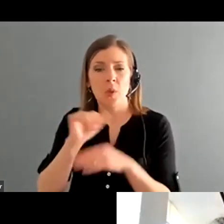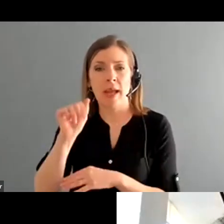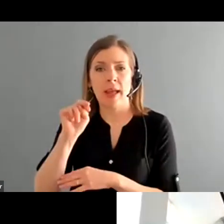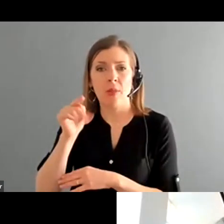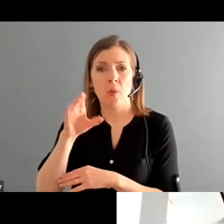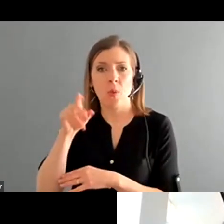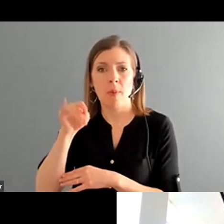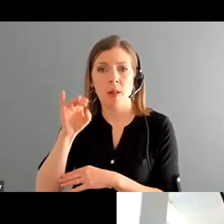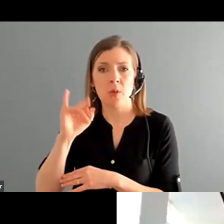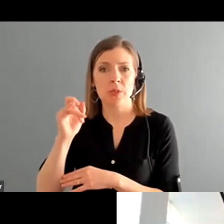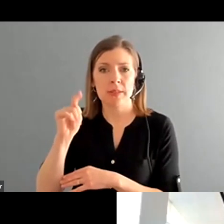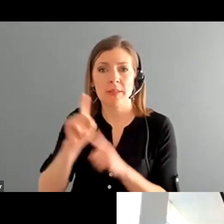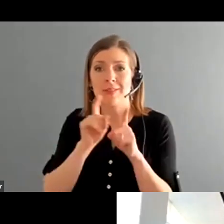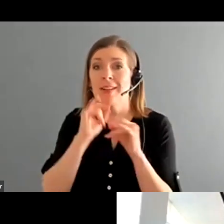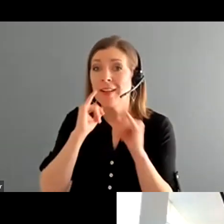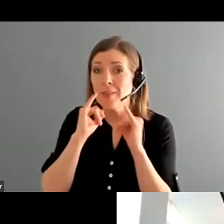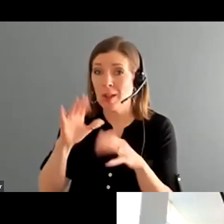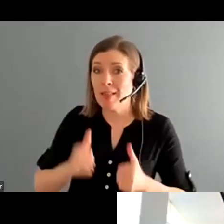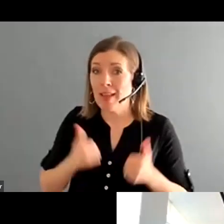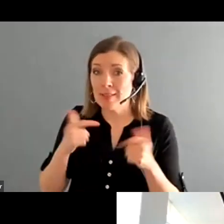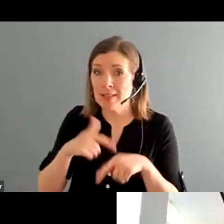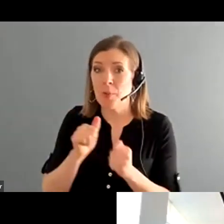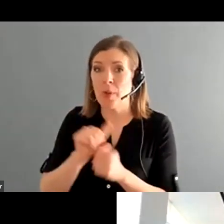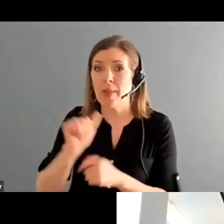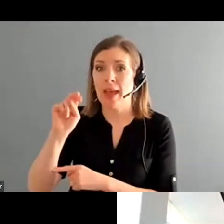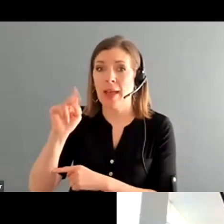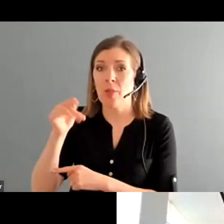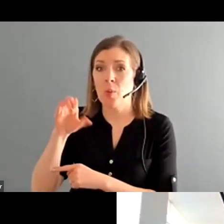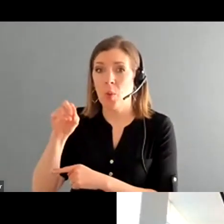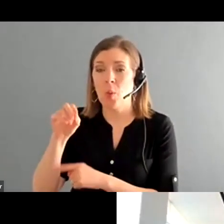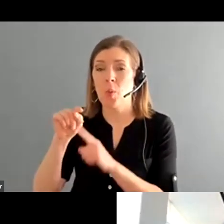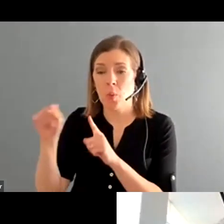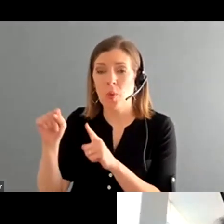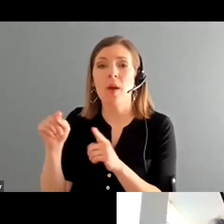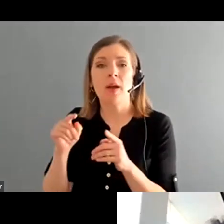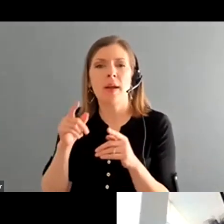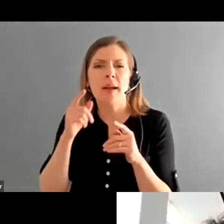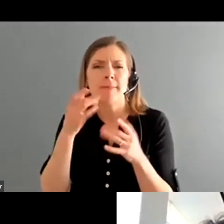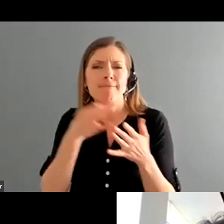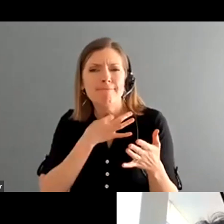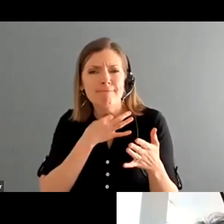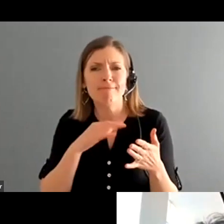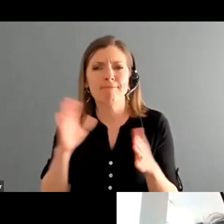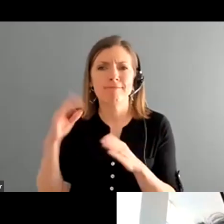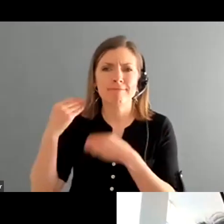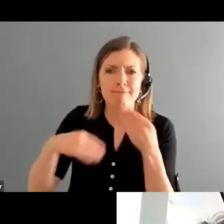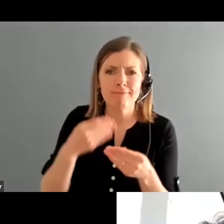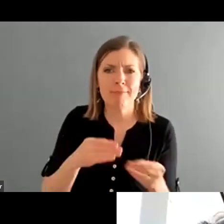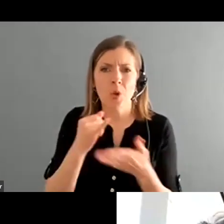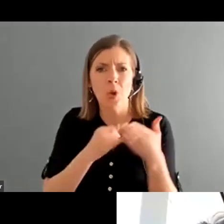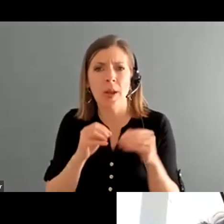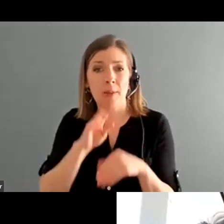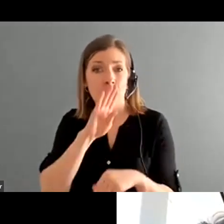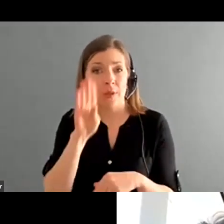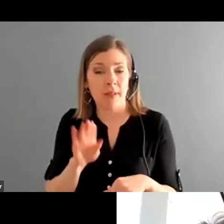So there are also some interviews in her lifetime with an anthropologist who was interested in the question of kind of folkloric art in Brazil. And